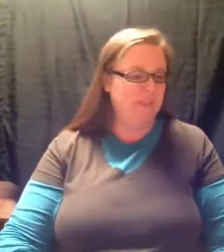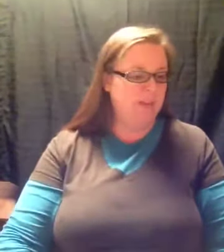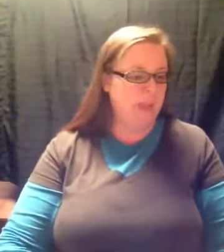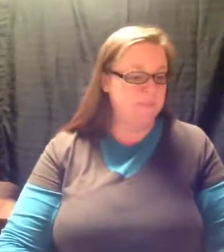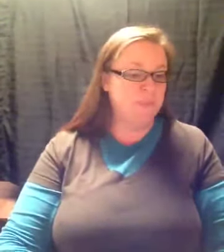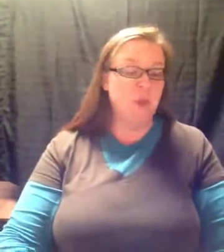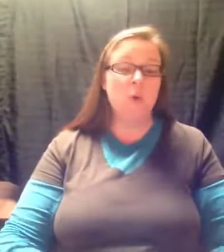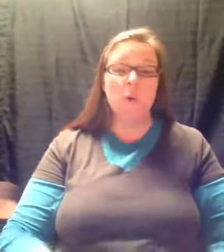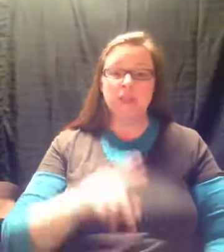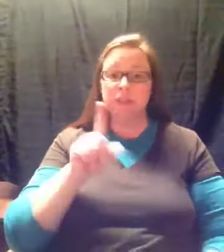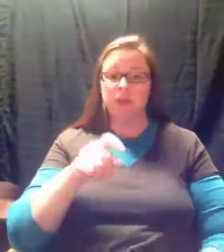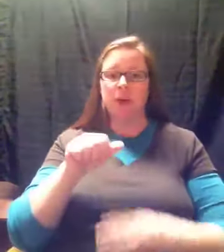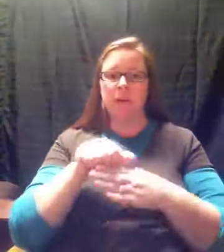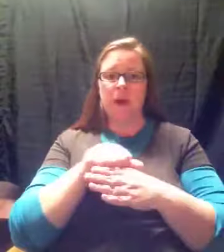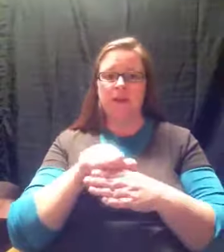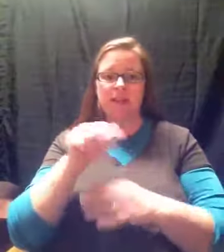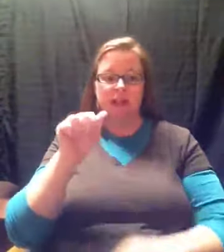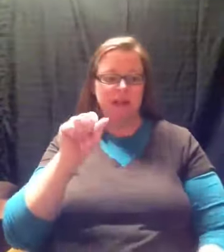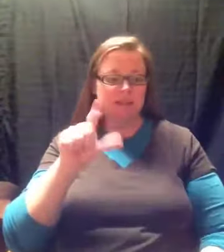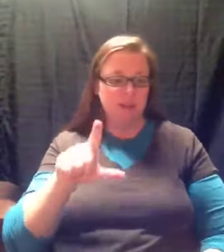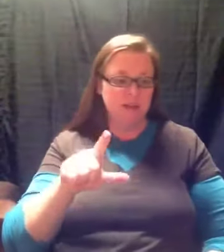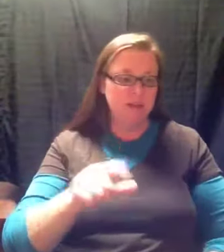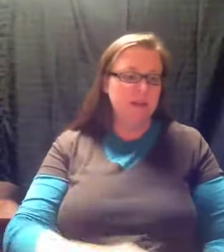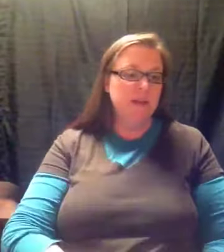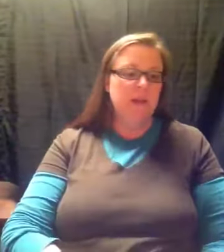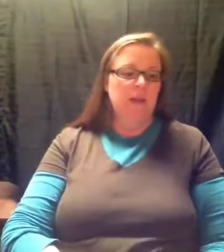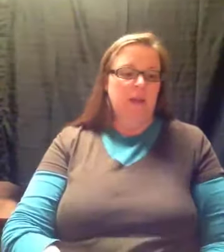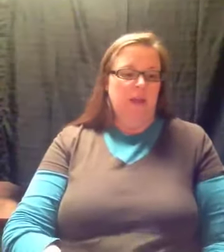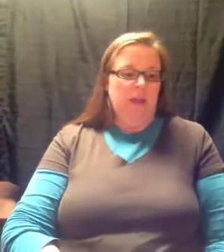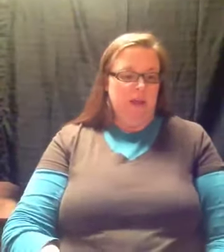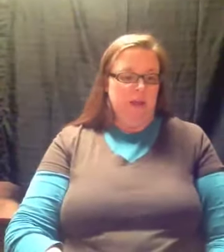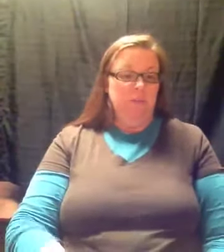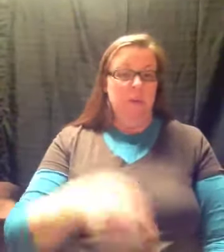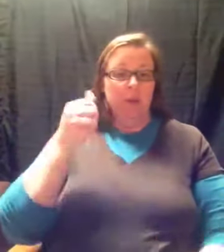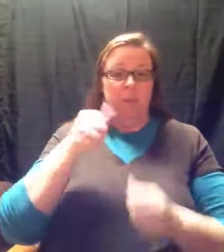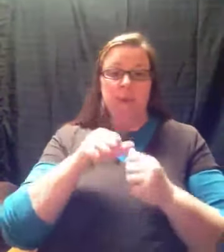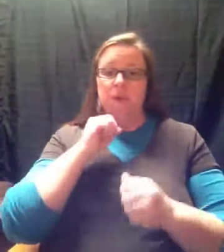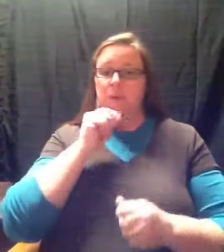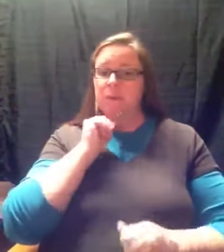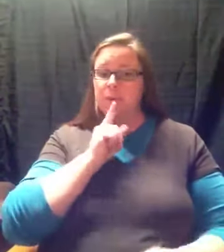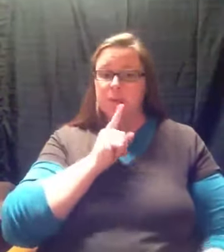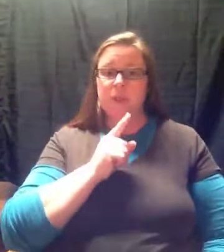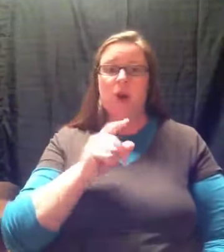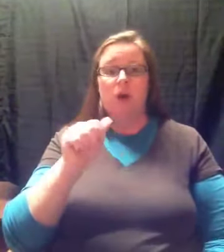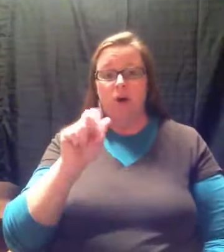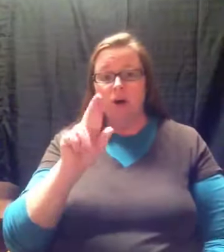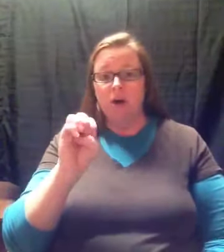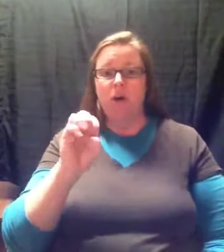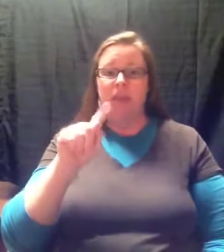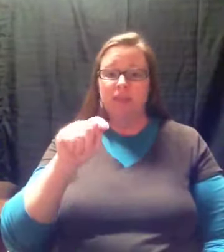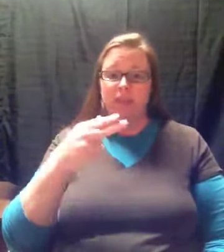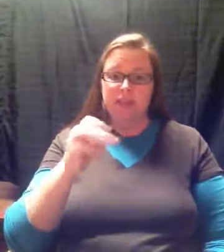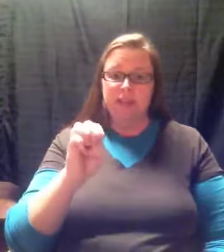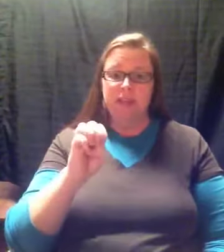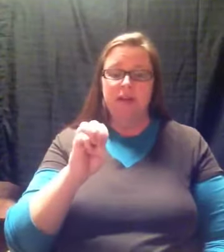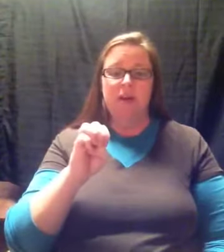Okay. Questions we're going to practice in ASL. And remember that we don't use are and the and